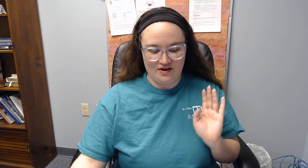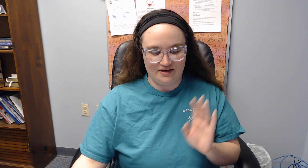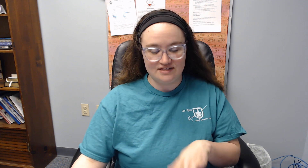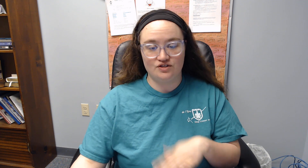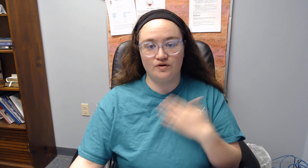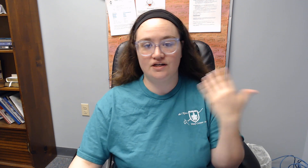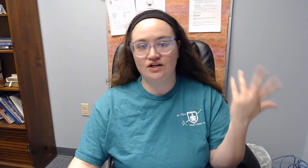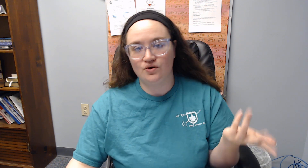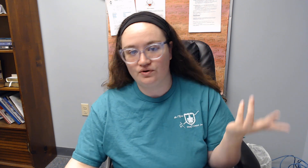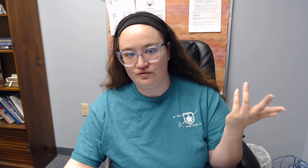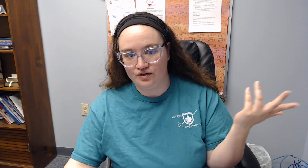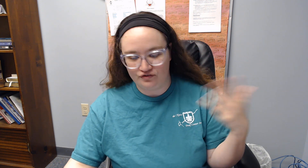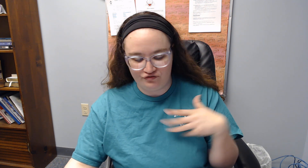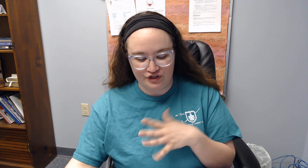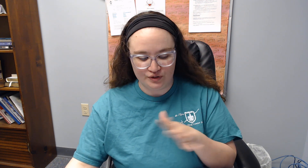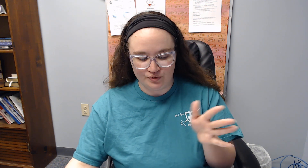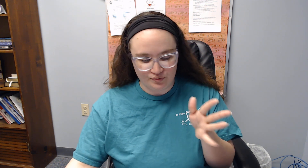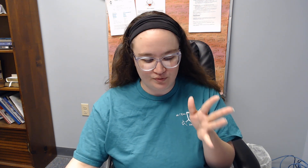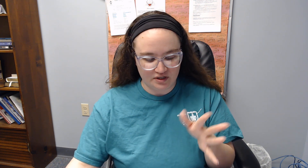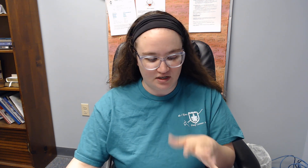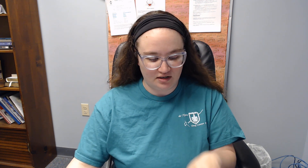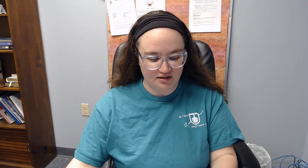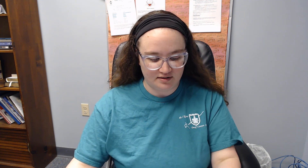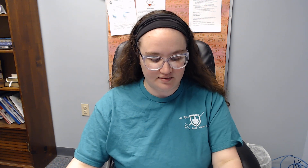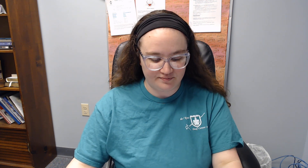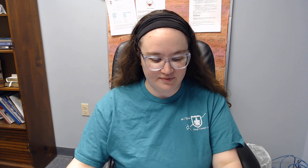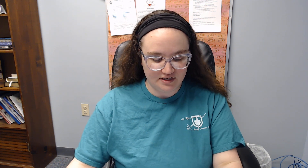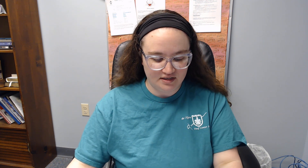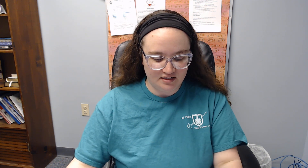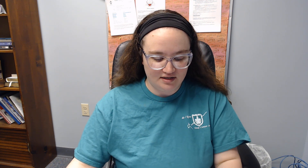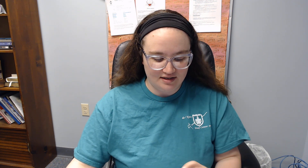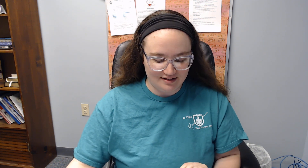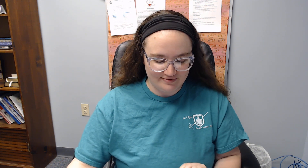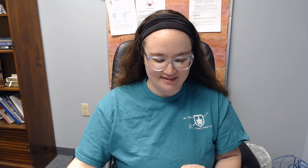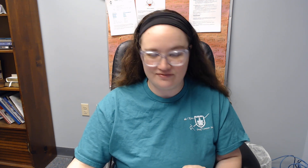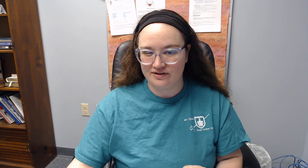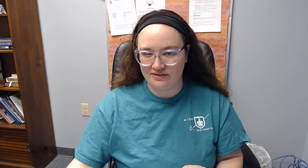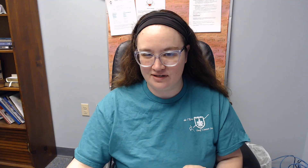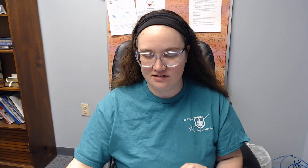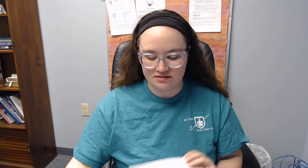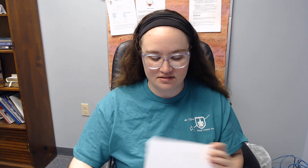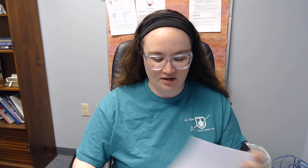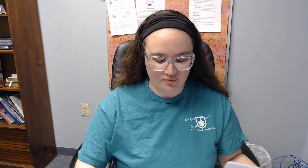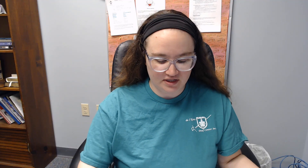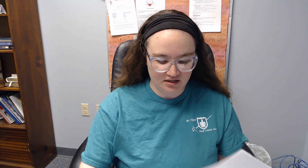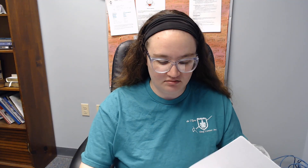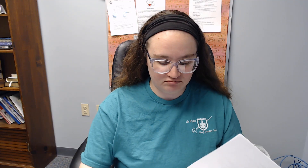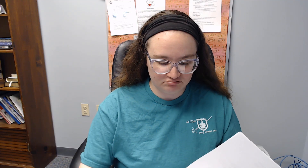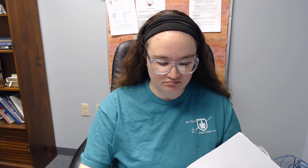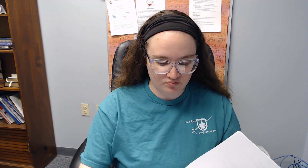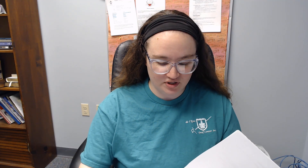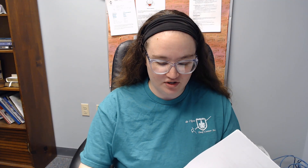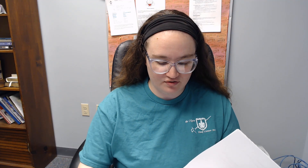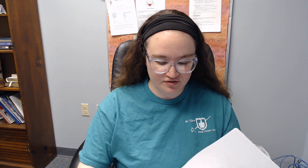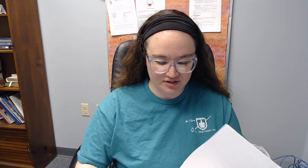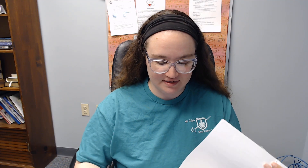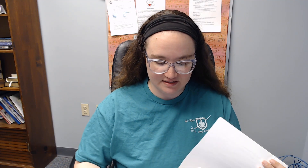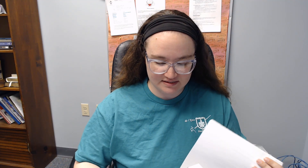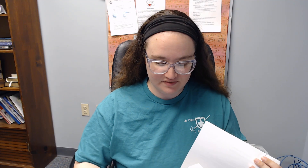Okay, so we're going to go over a few of the different things that we went over in this